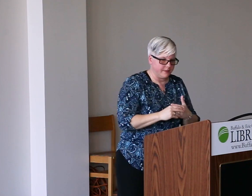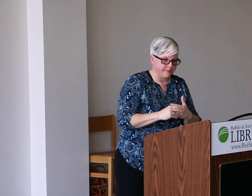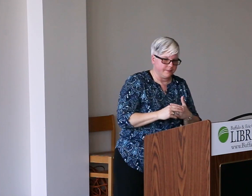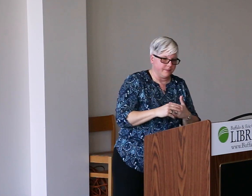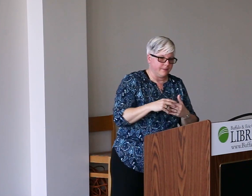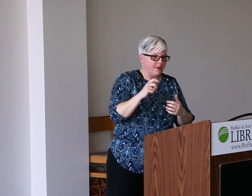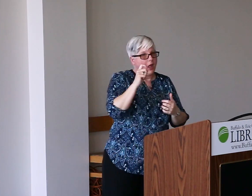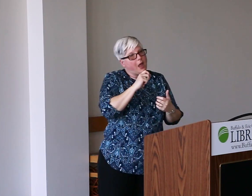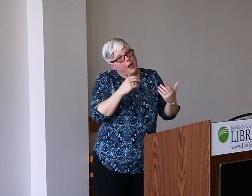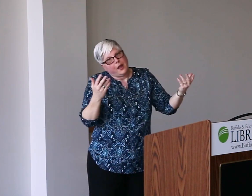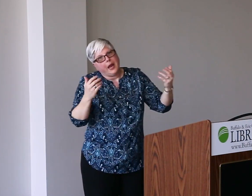rights.